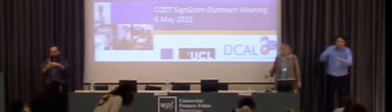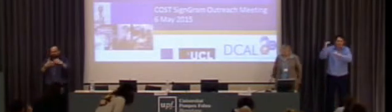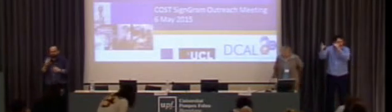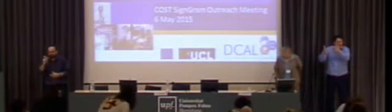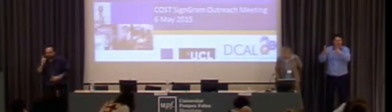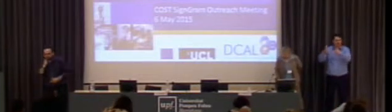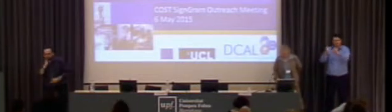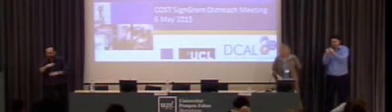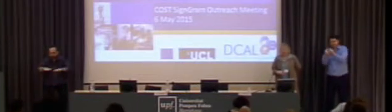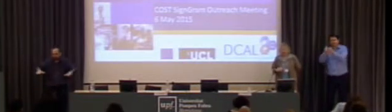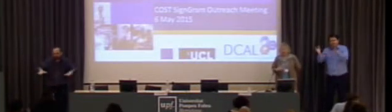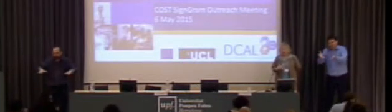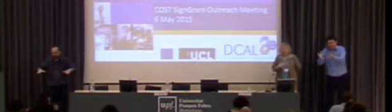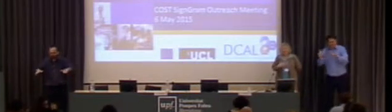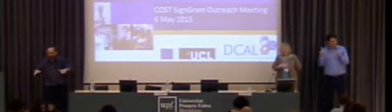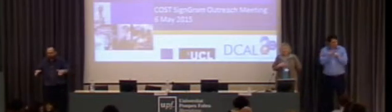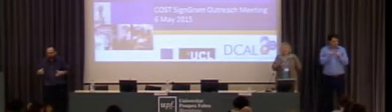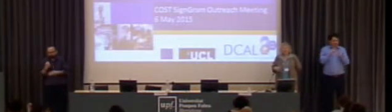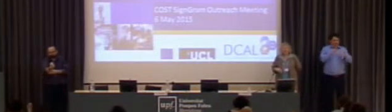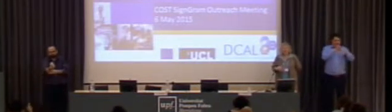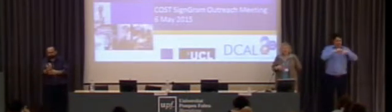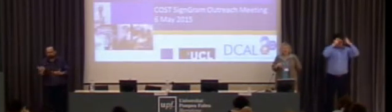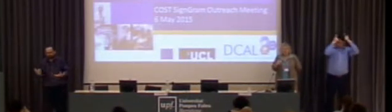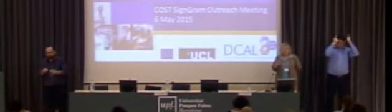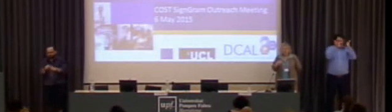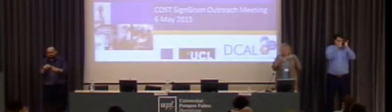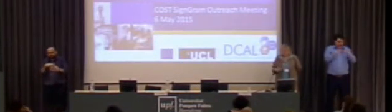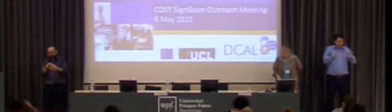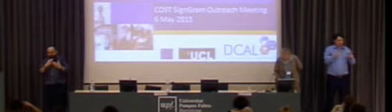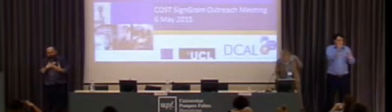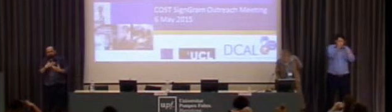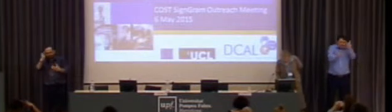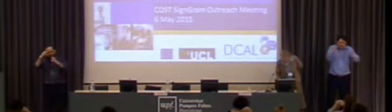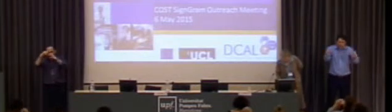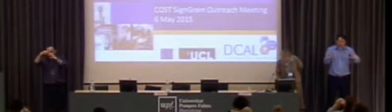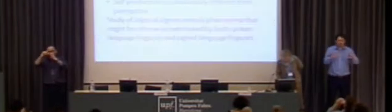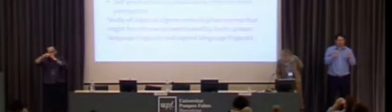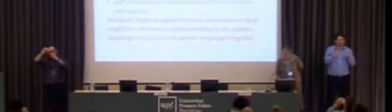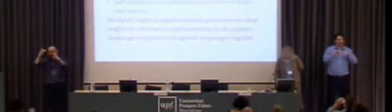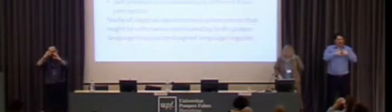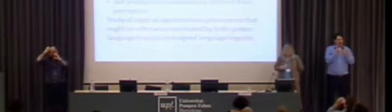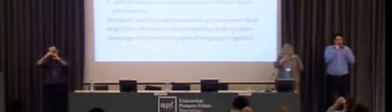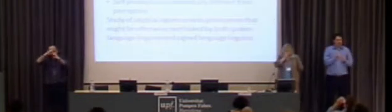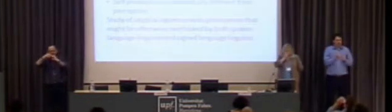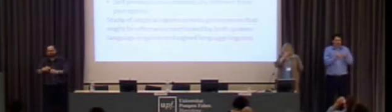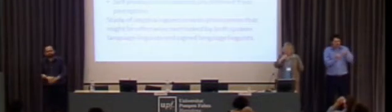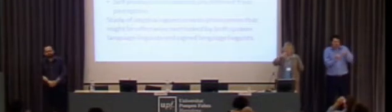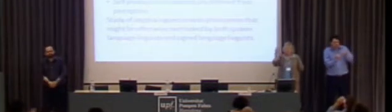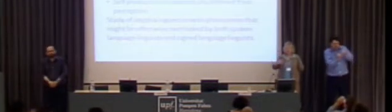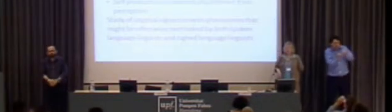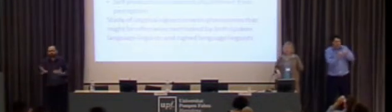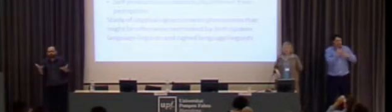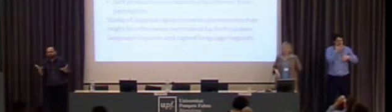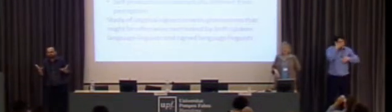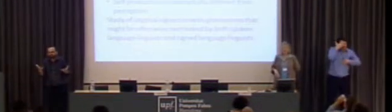tells us something about language and people and intervention more generally. I'm not